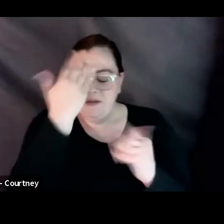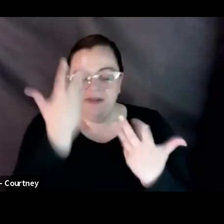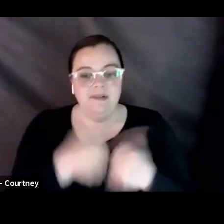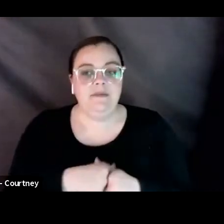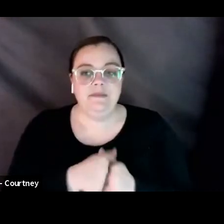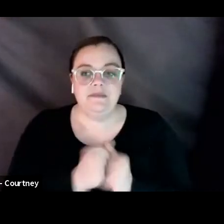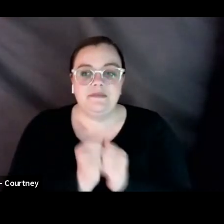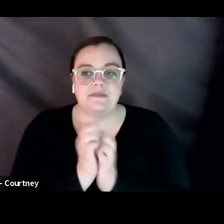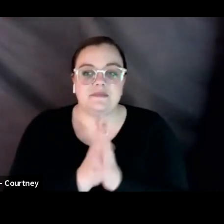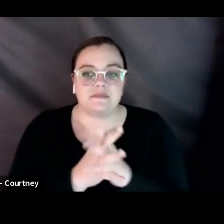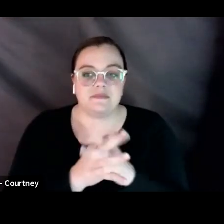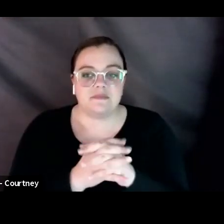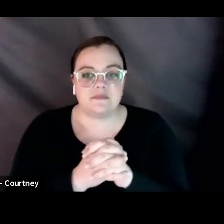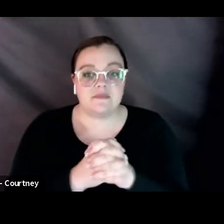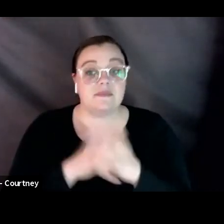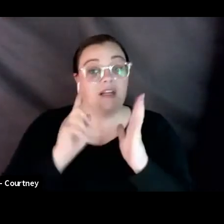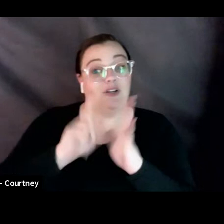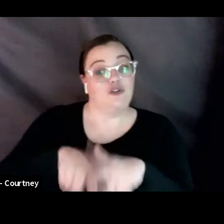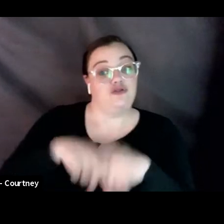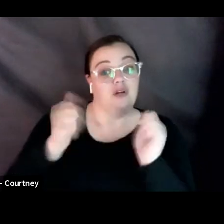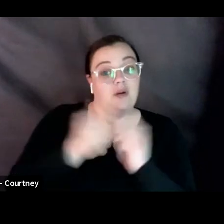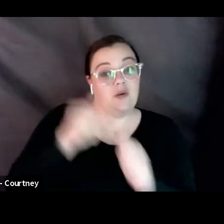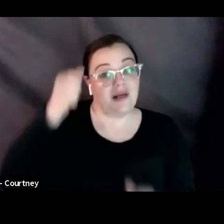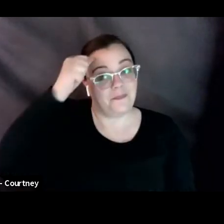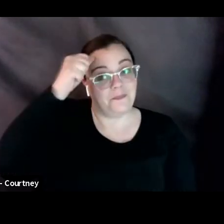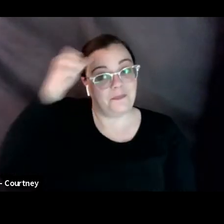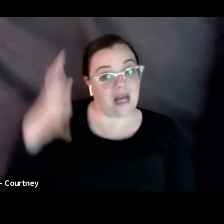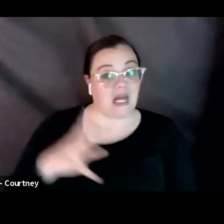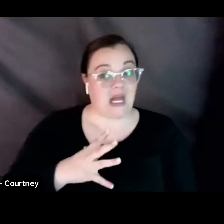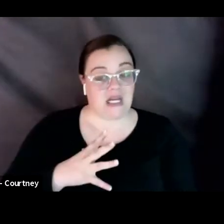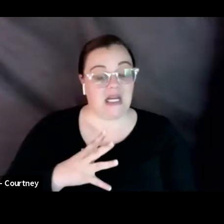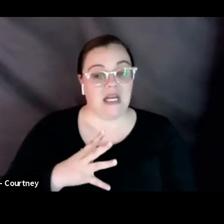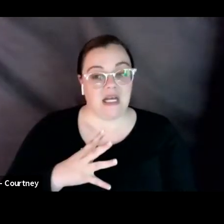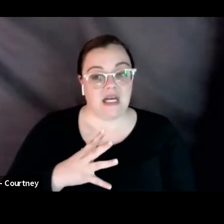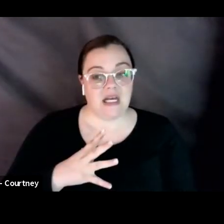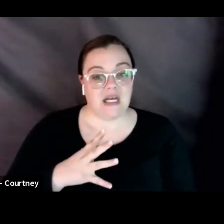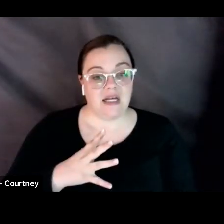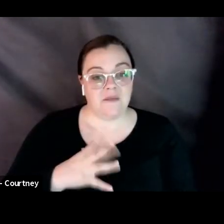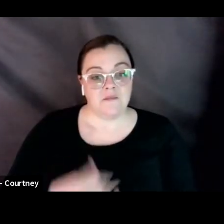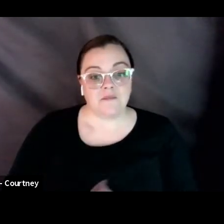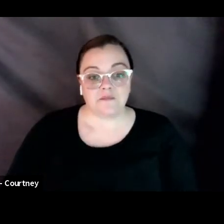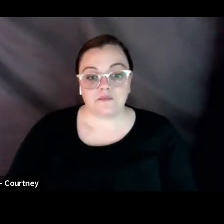we're going to start with the men on this one.